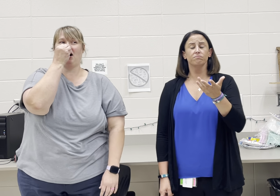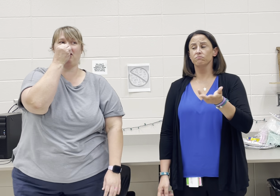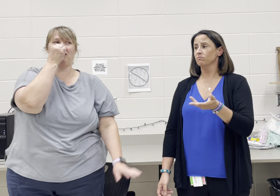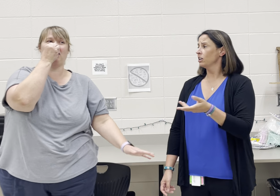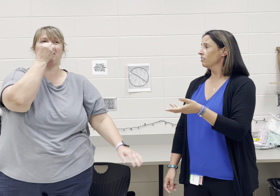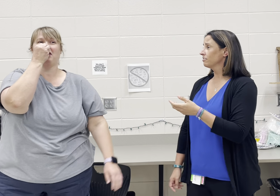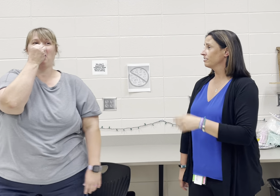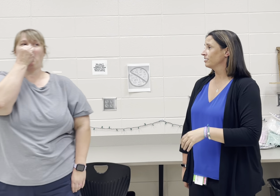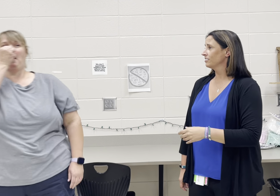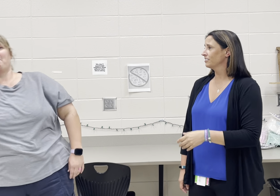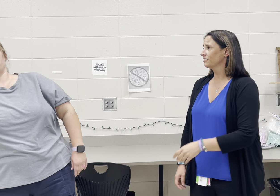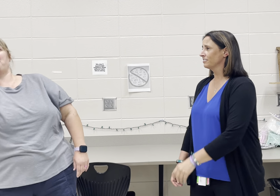hold on.